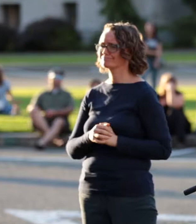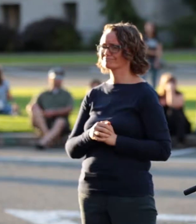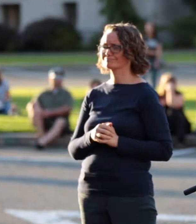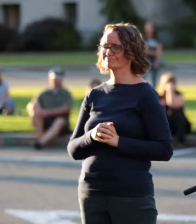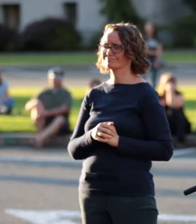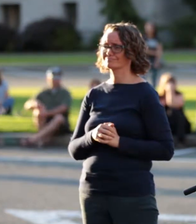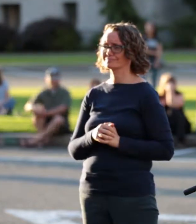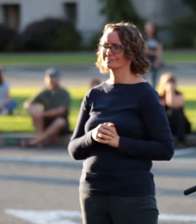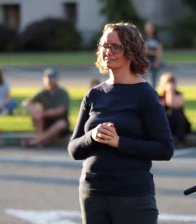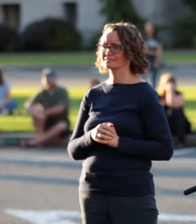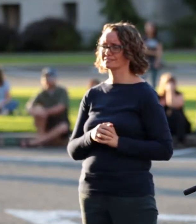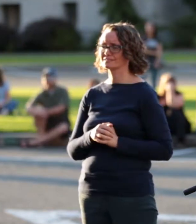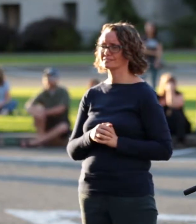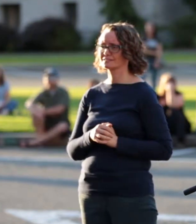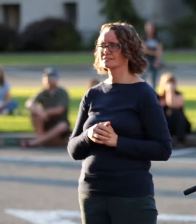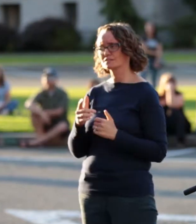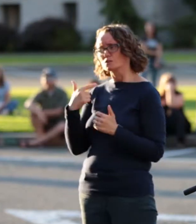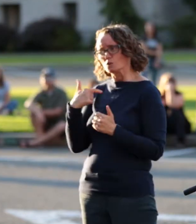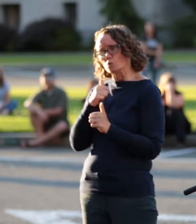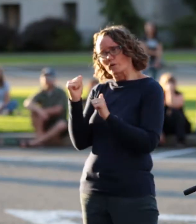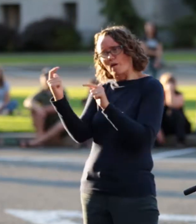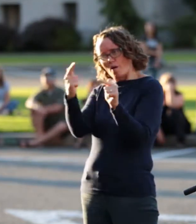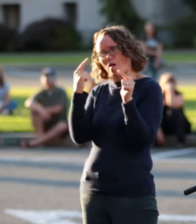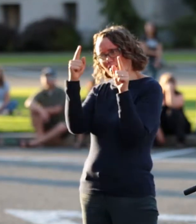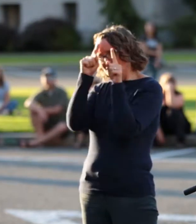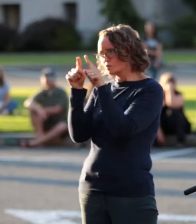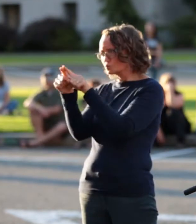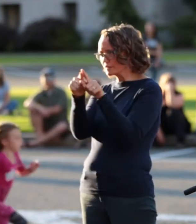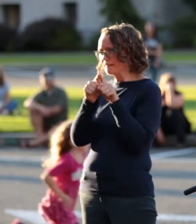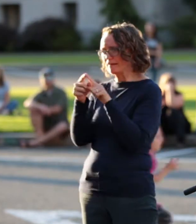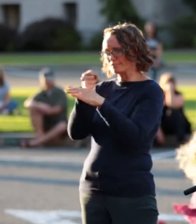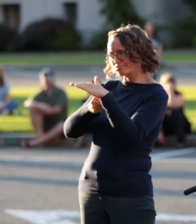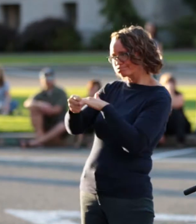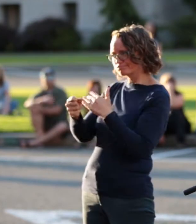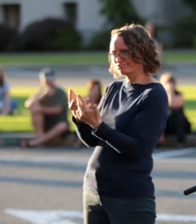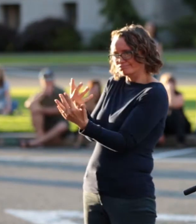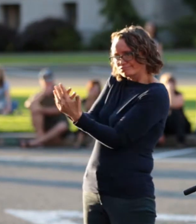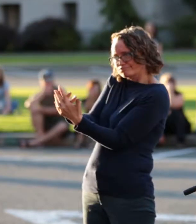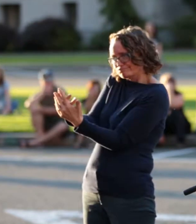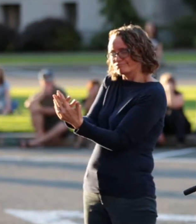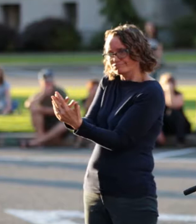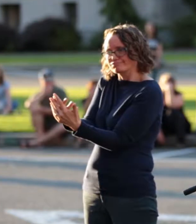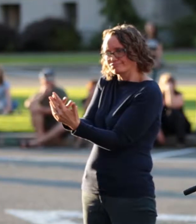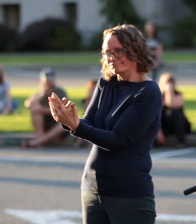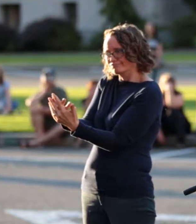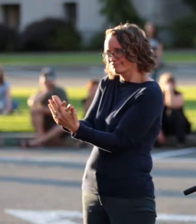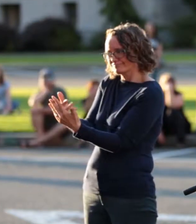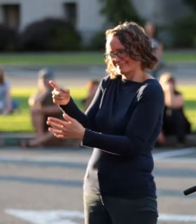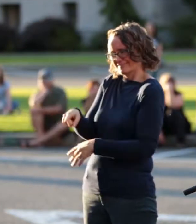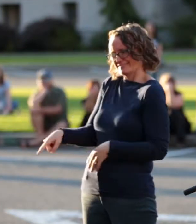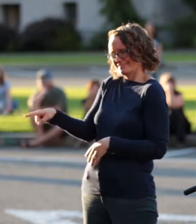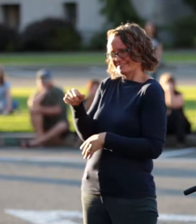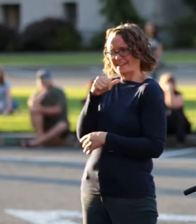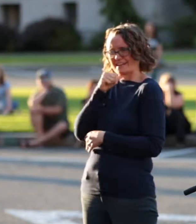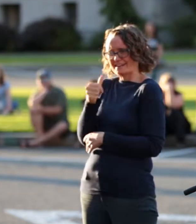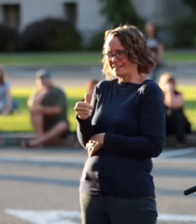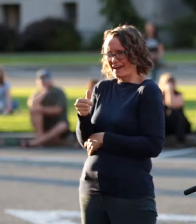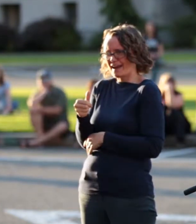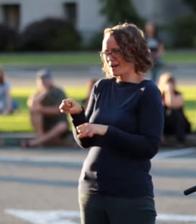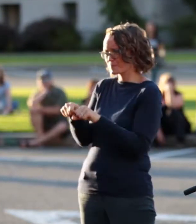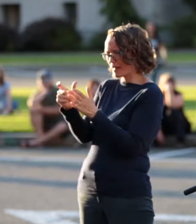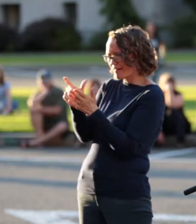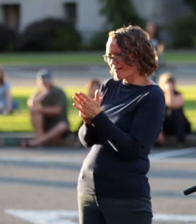remain lawfully. We all agree that the detention of families, parents, and children who pose no flight risk or danger